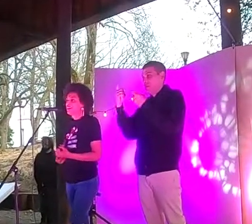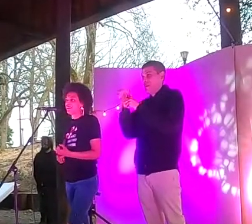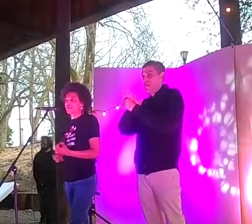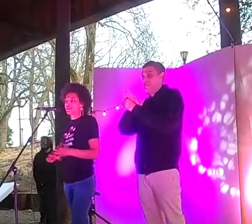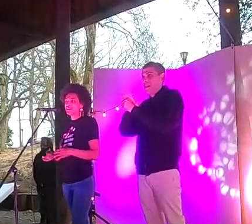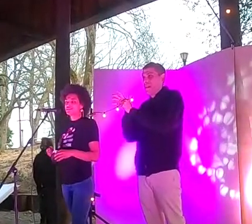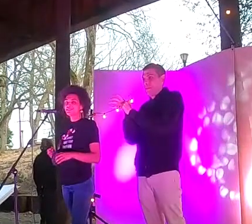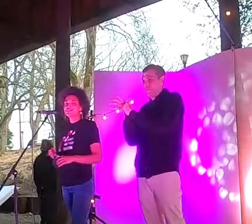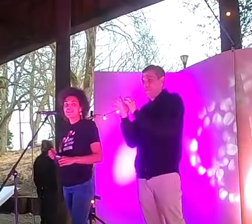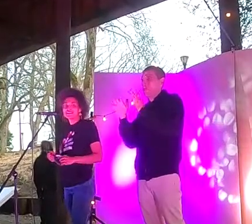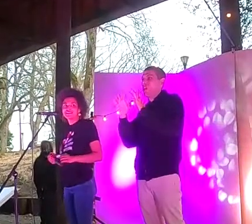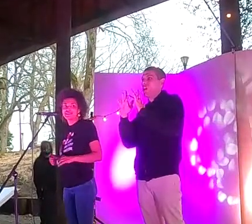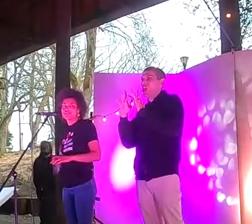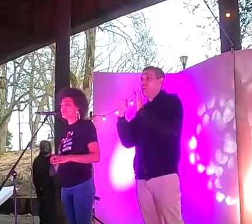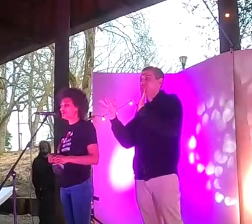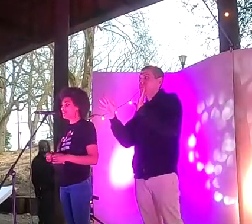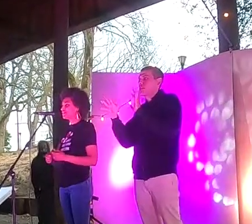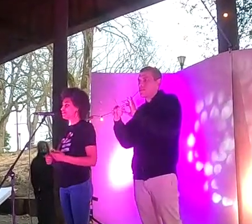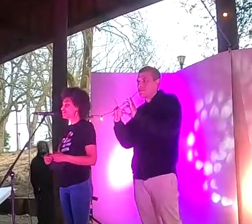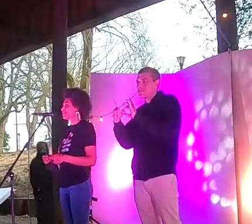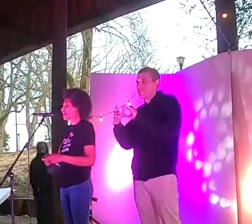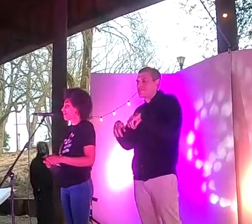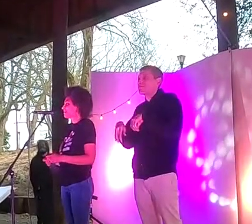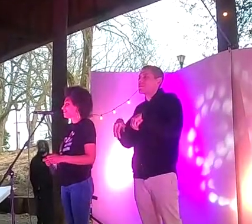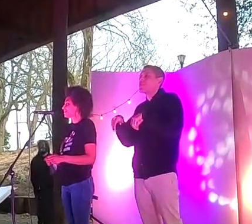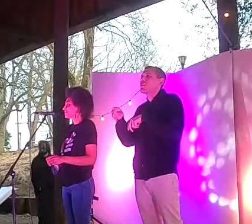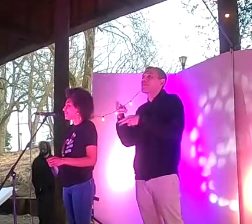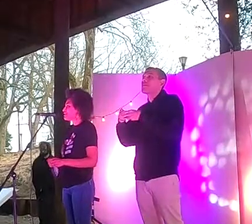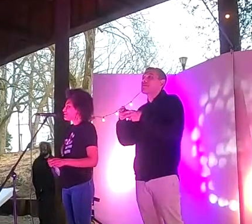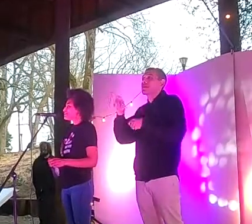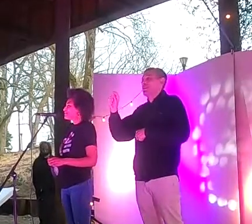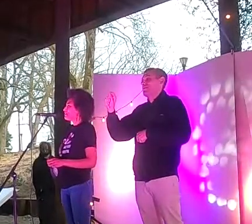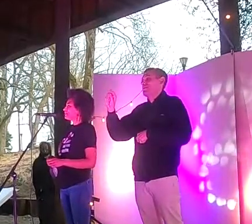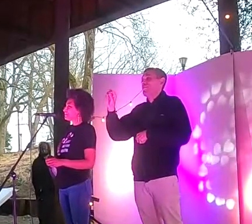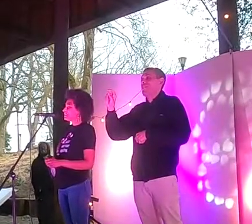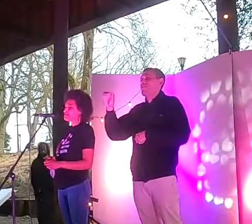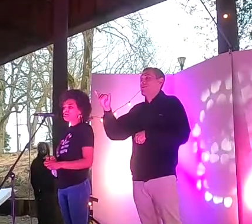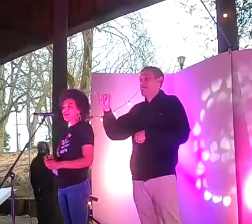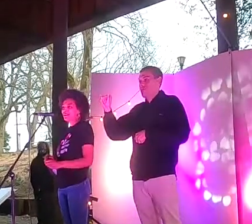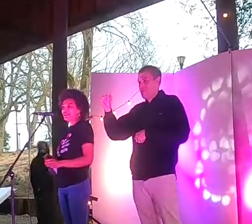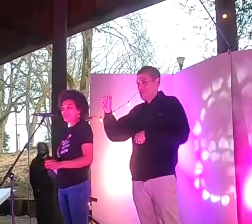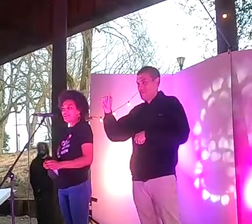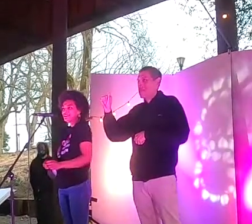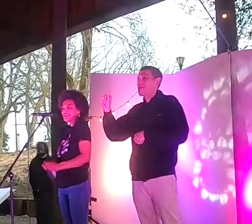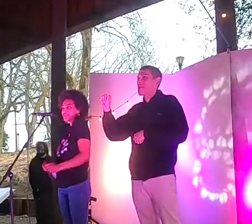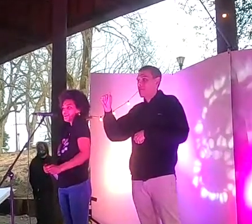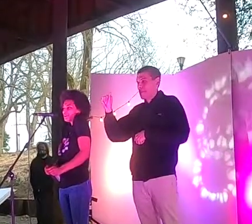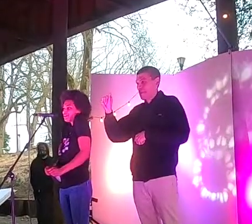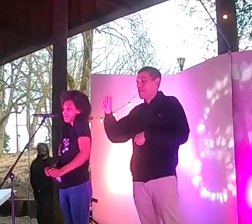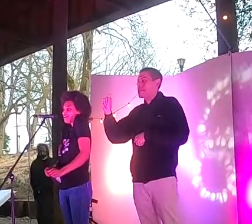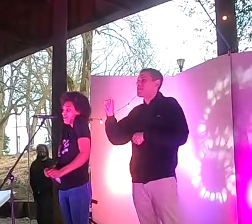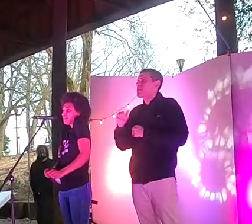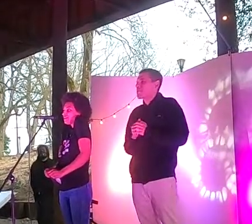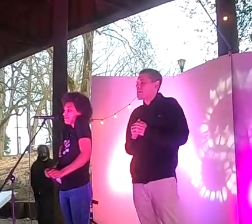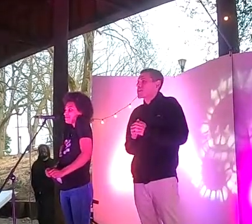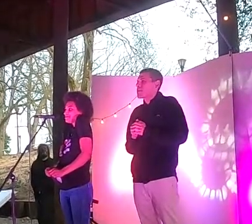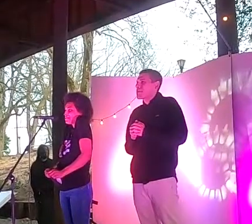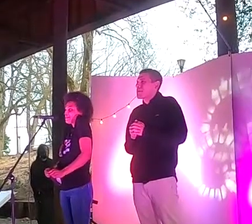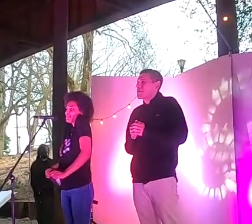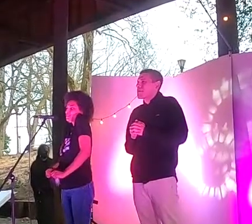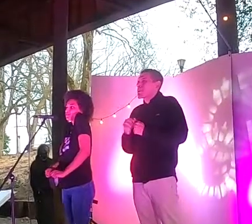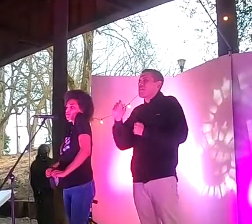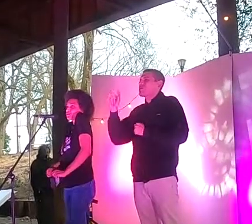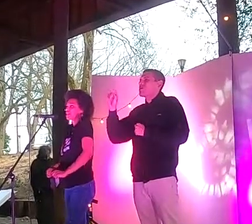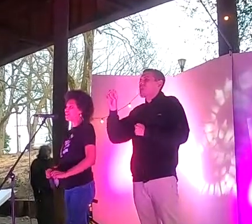online. And Tanya is somebody who has really embodied a sense